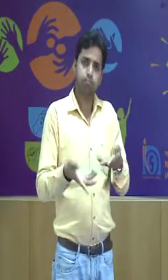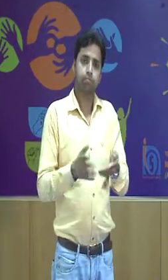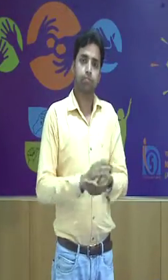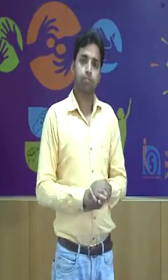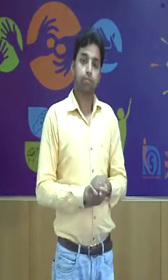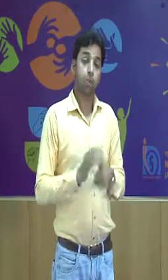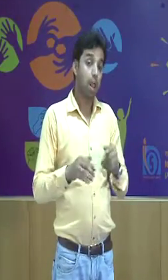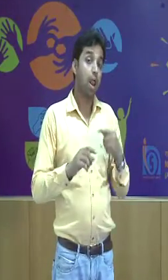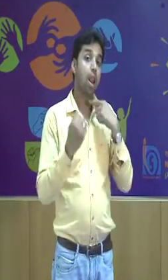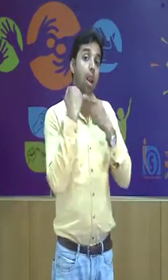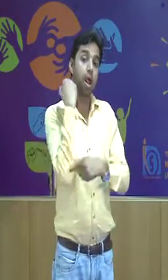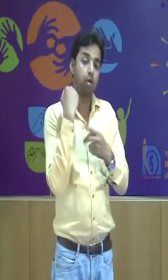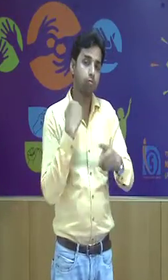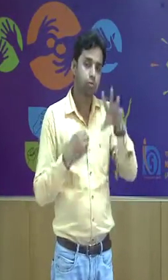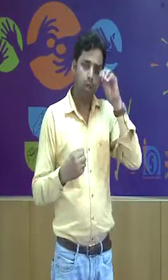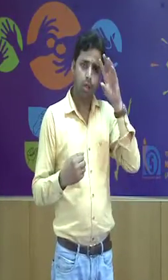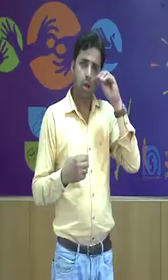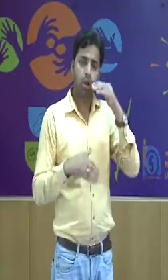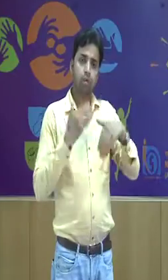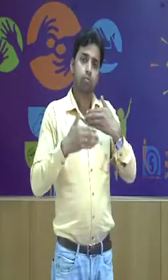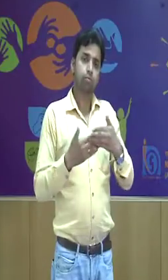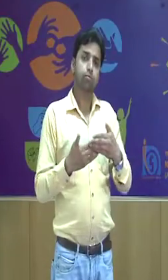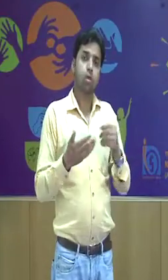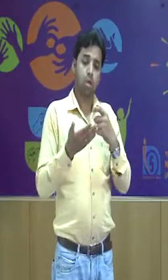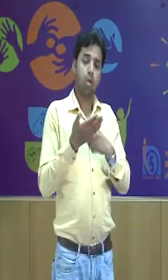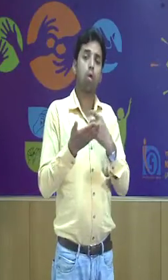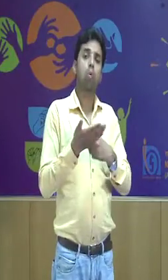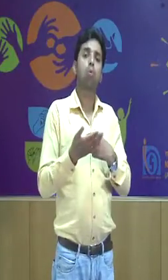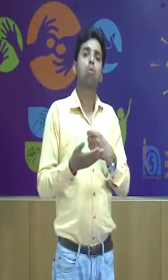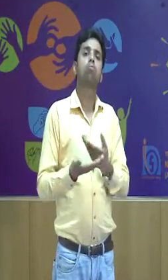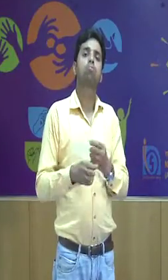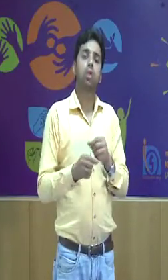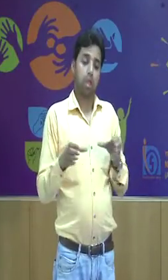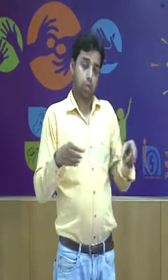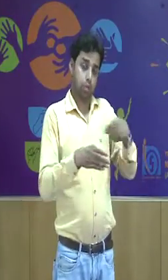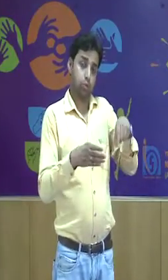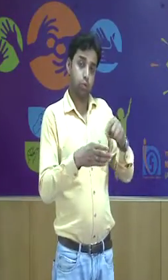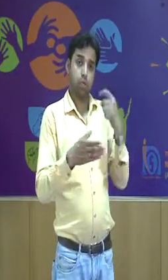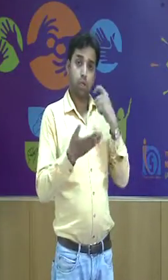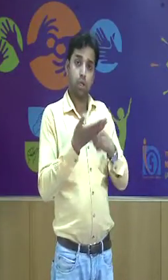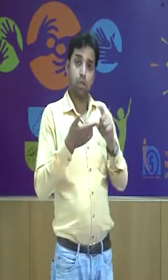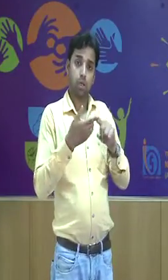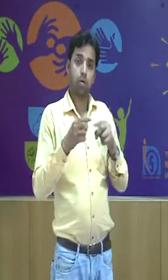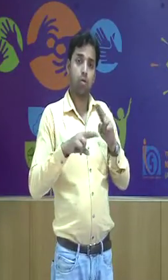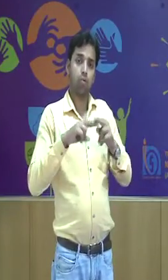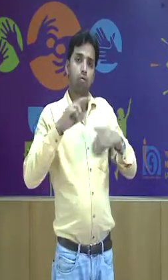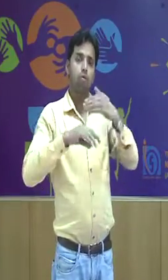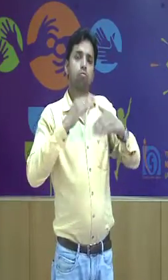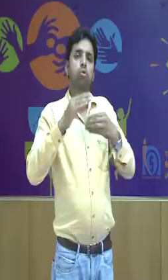And at last, we learned the role of social reformers in improving the condition